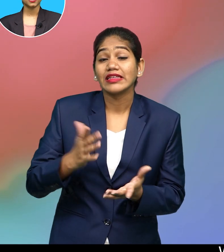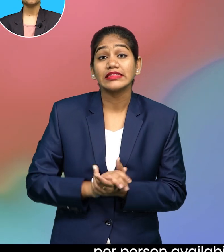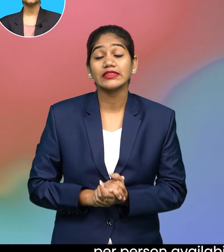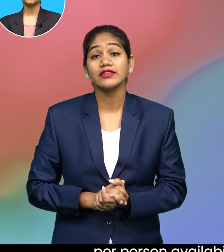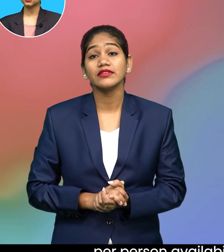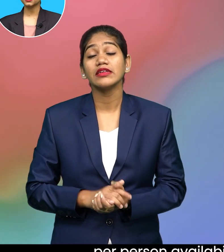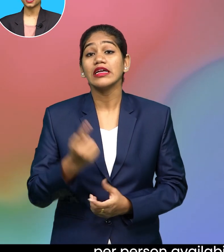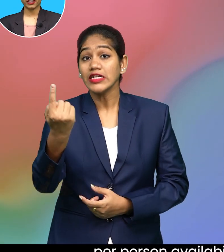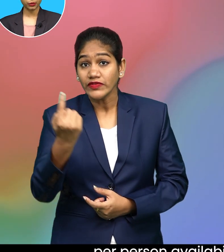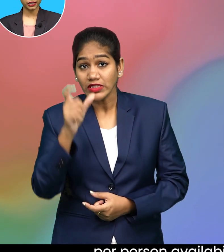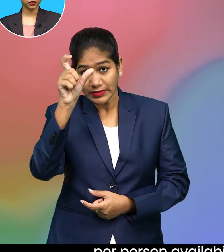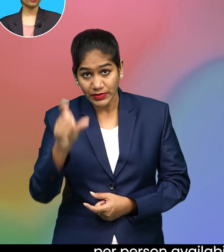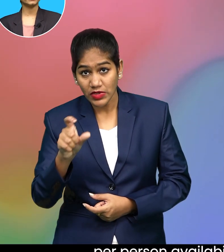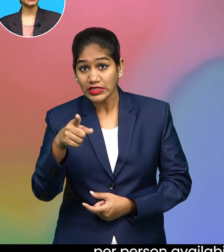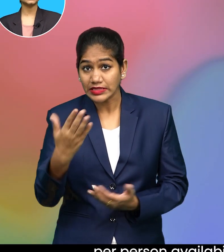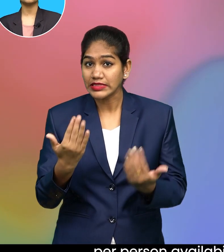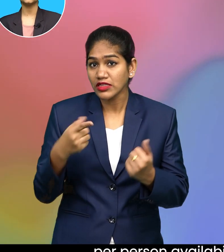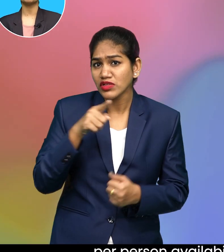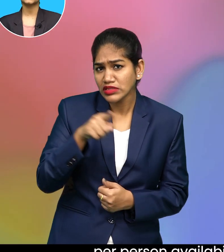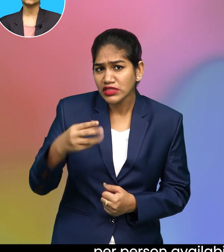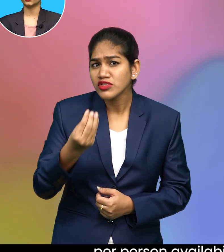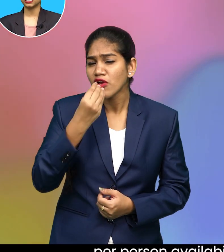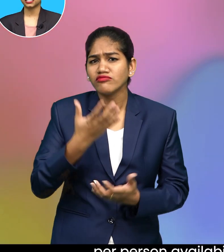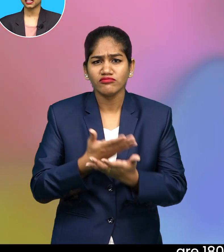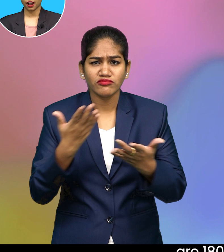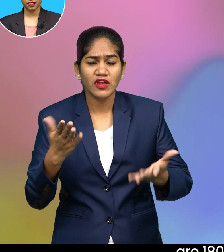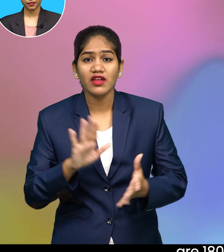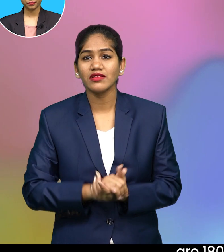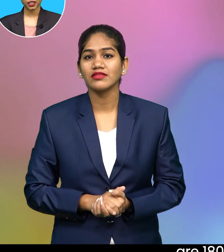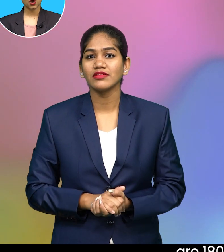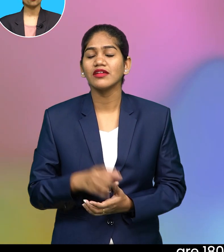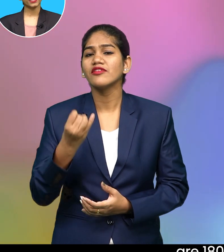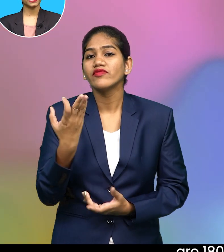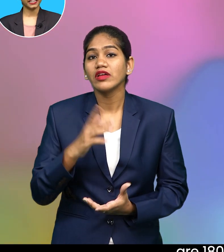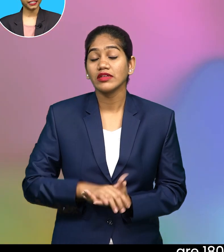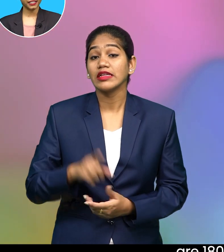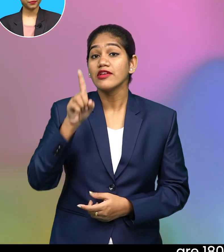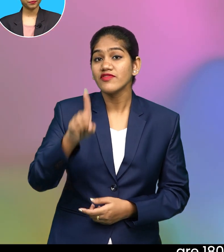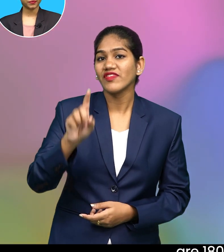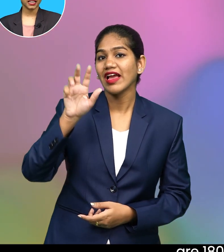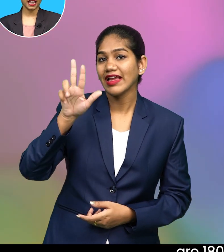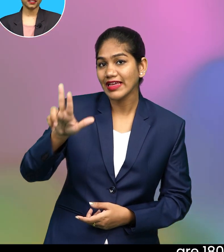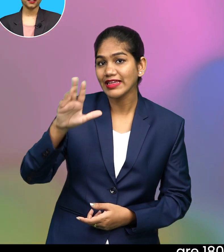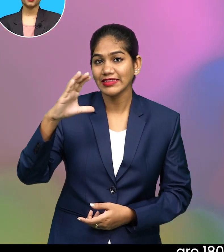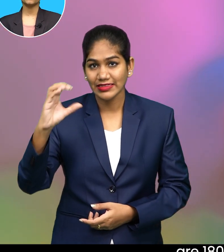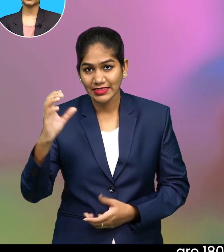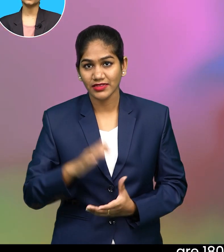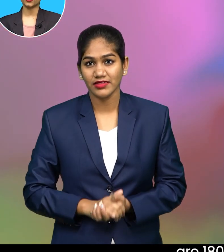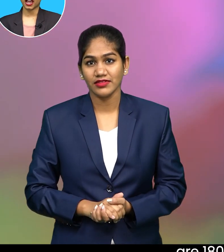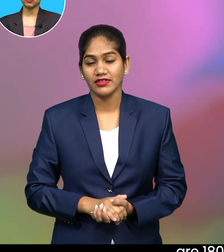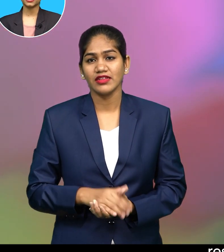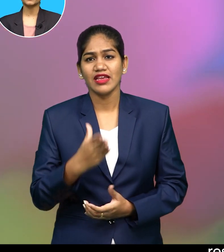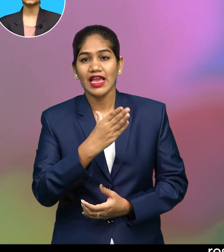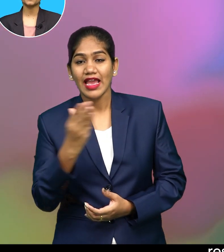Whereas, per person availability of these food materials are 180 and